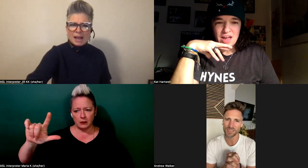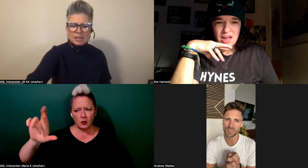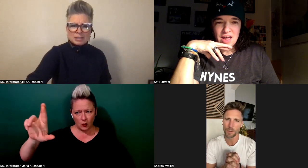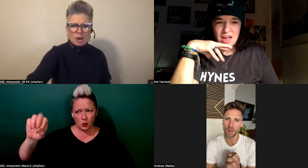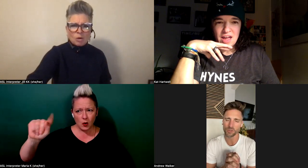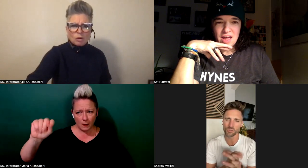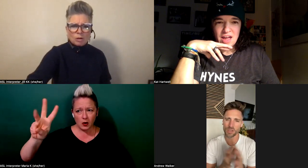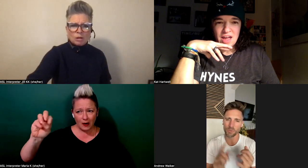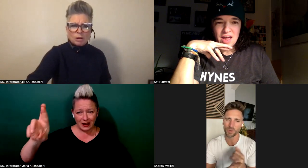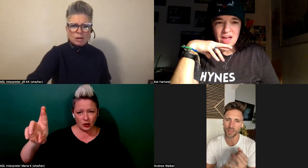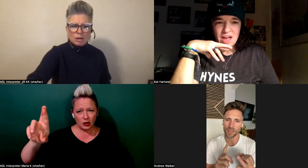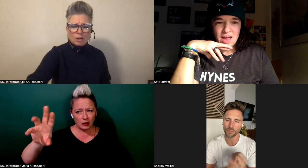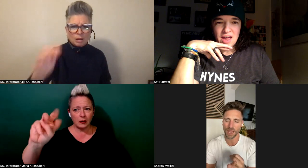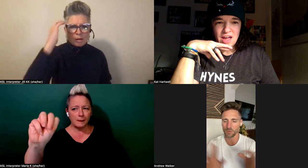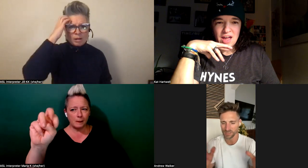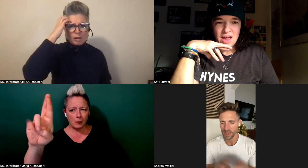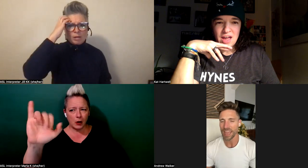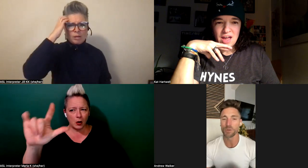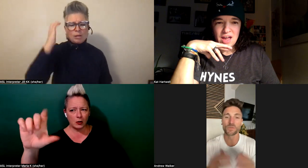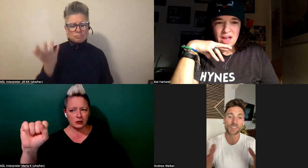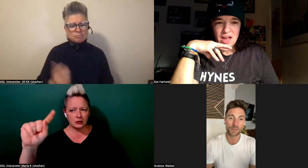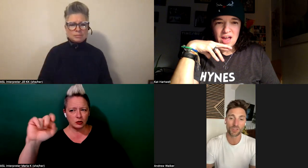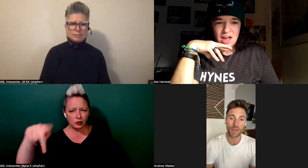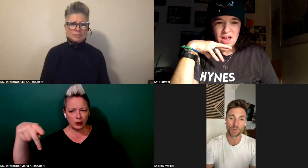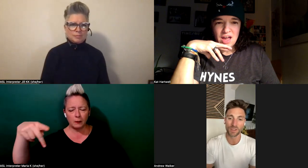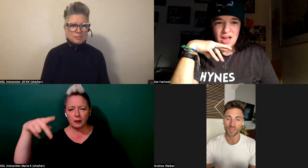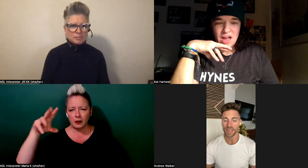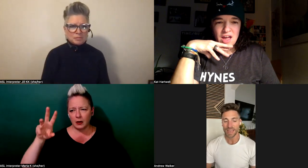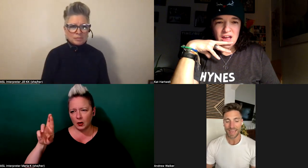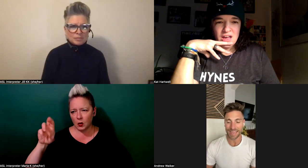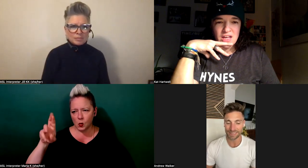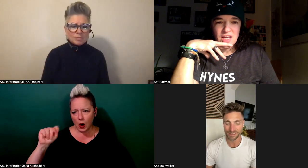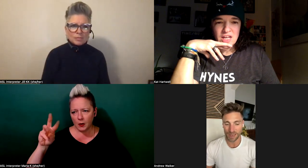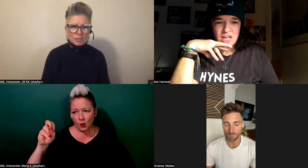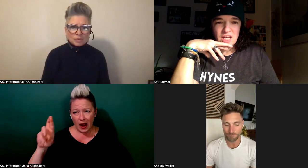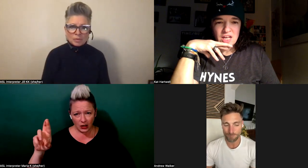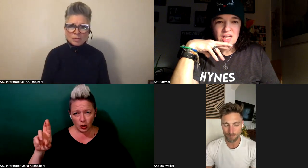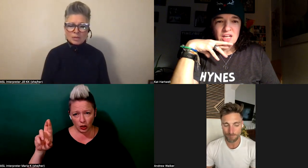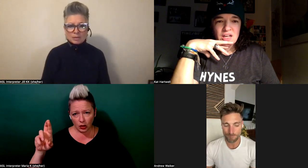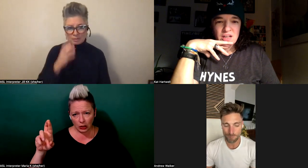was it? I think Meryl so. Streep, and anyways, it was very similar to that movie. And